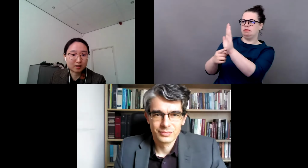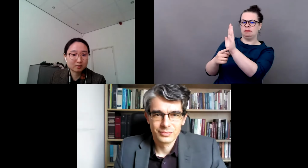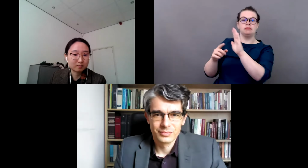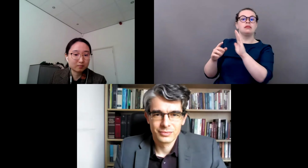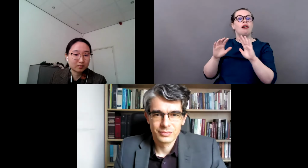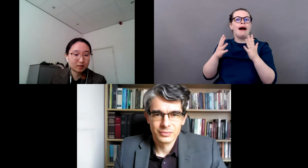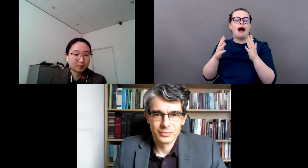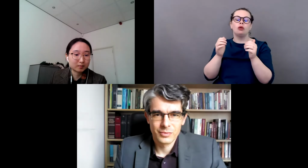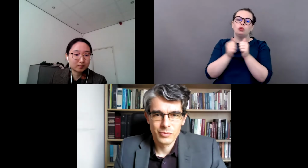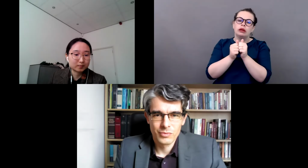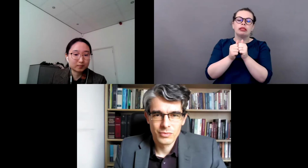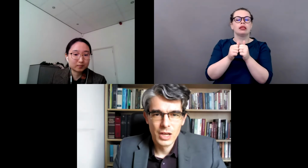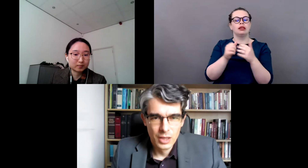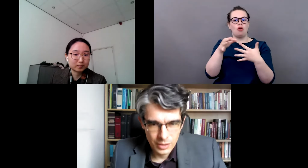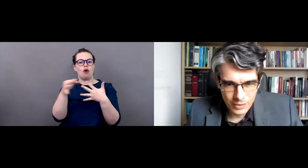is yours. Thanks.